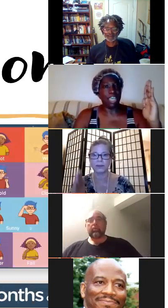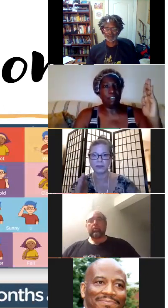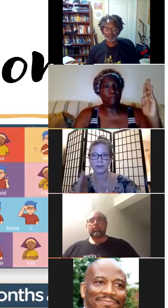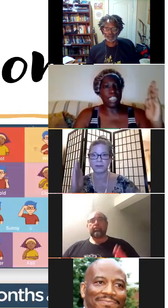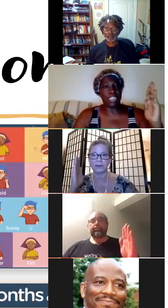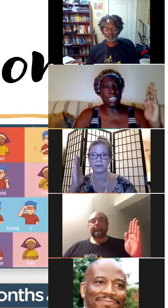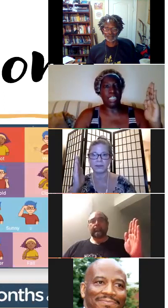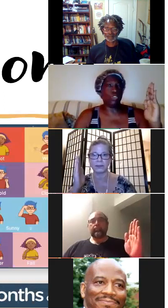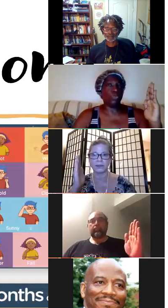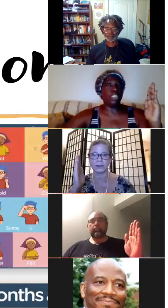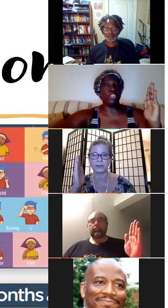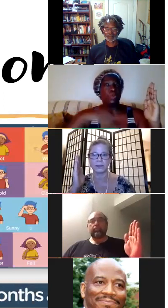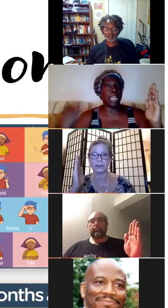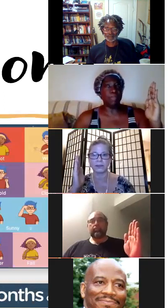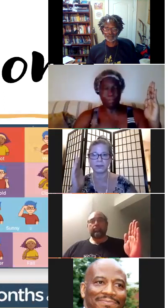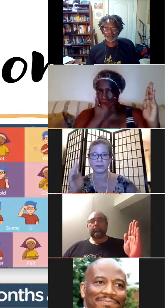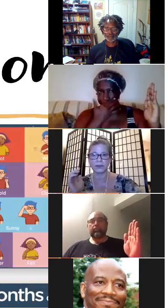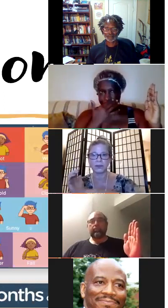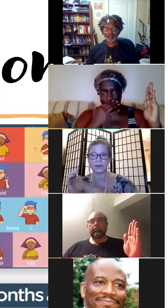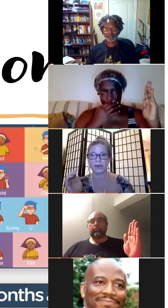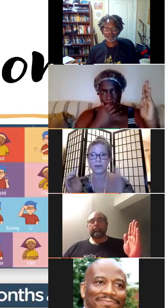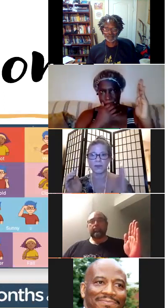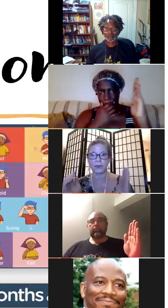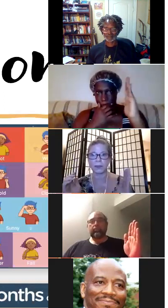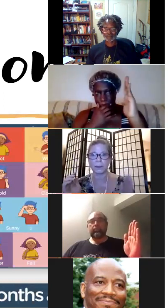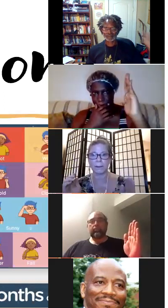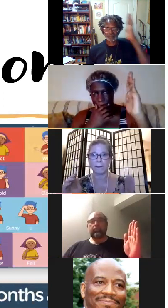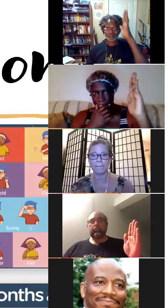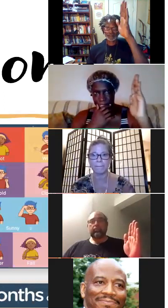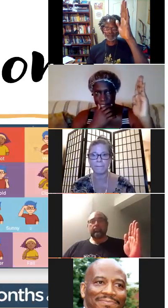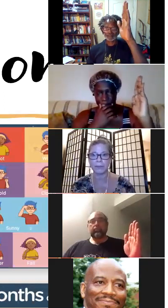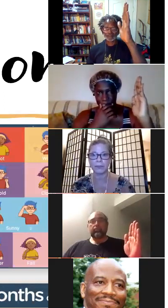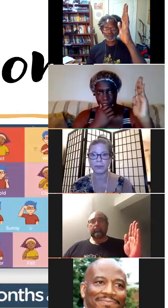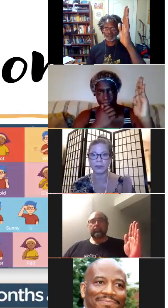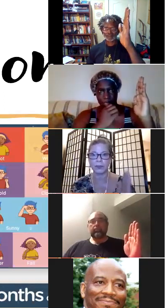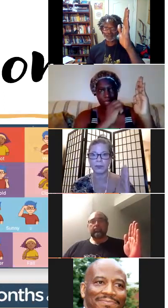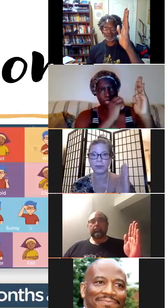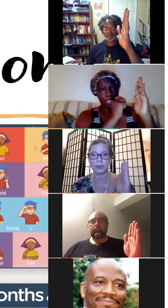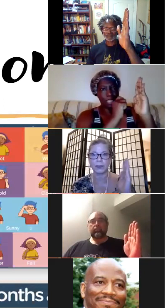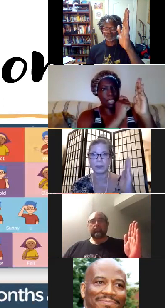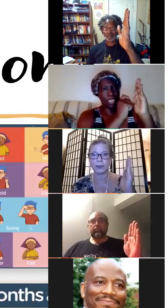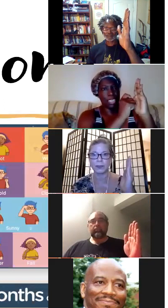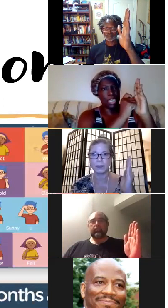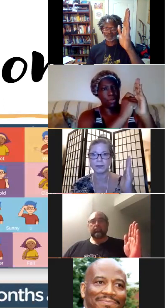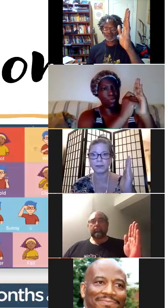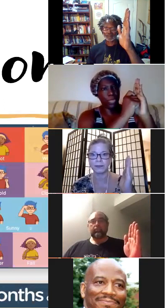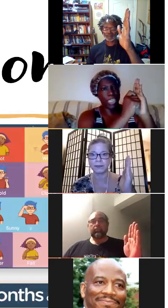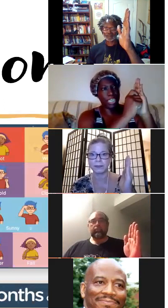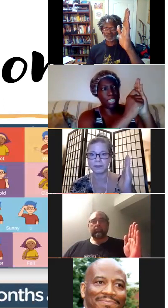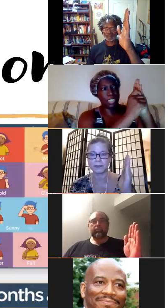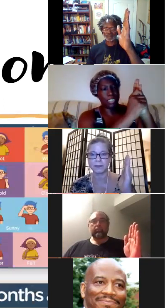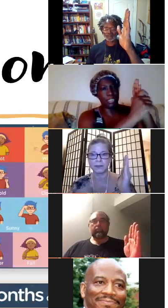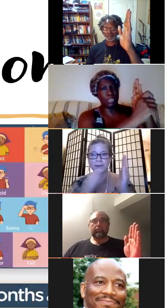hand flat facing towards your right. like this, Mm-hmm. and